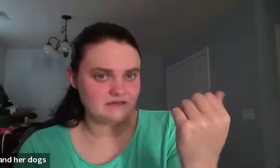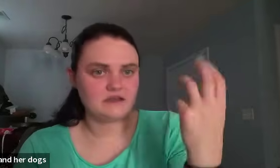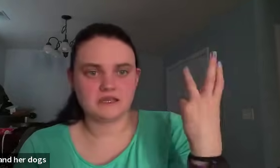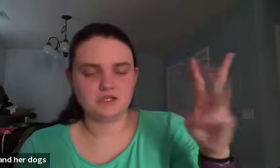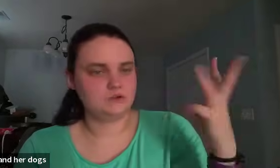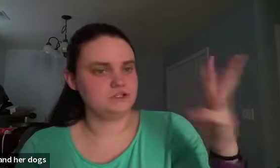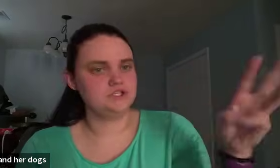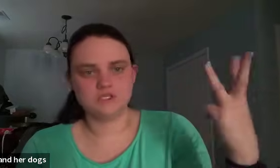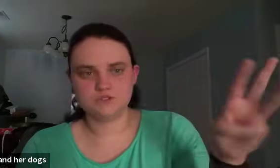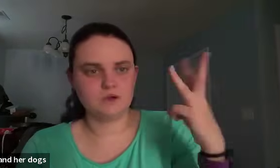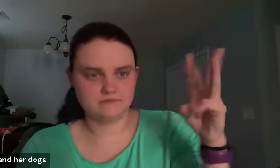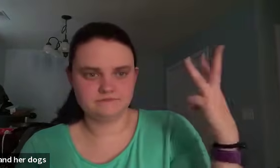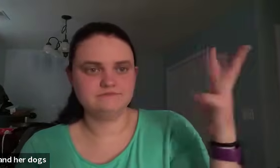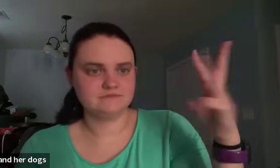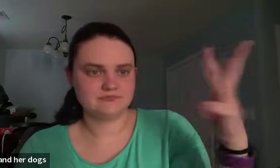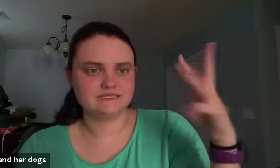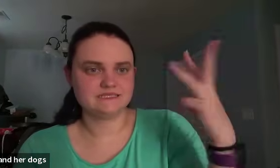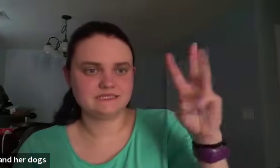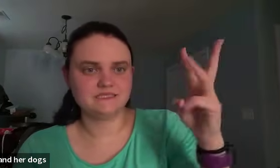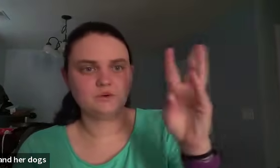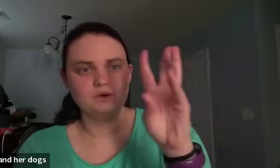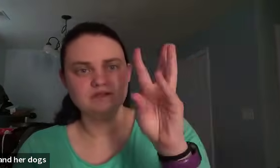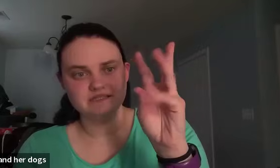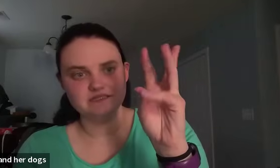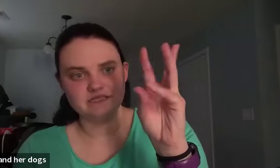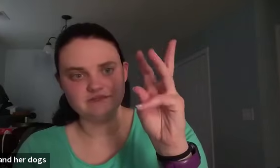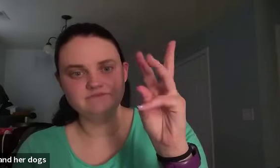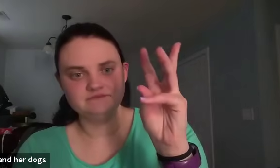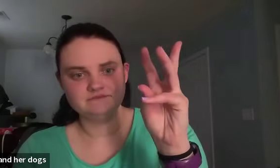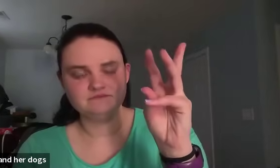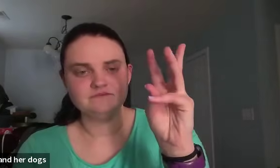16. Again, you can choose which one, 16 or 16.